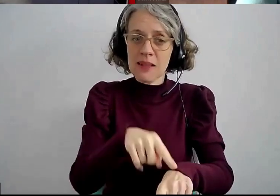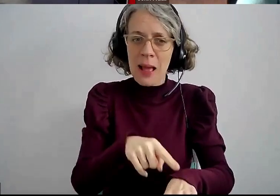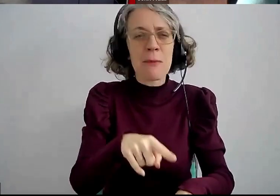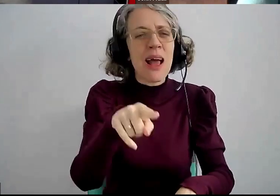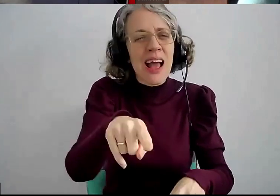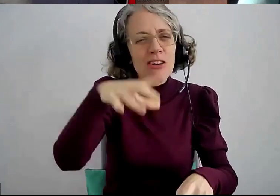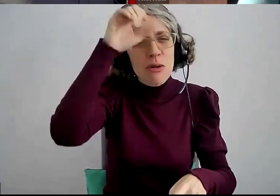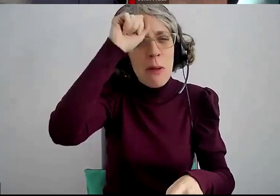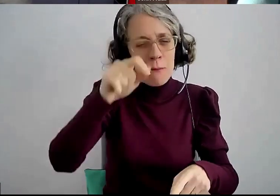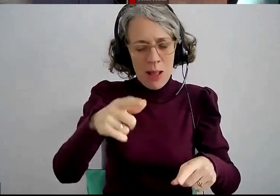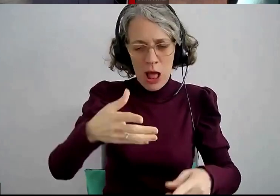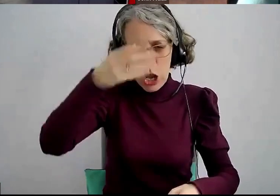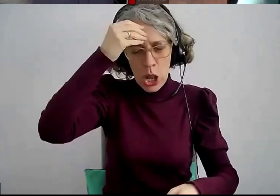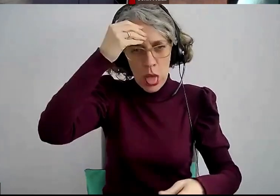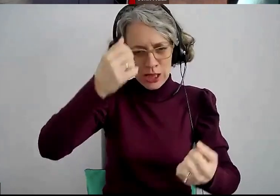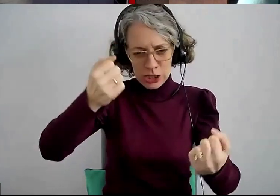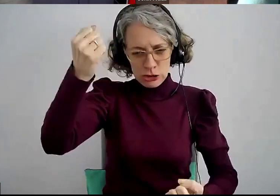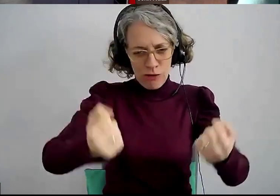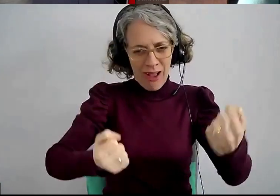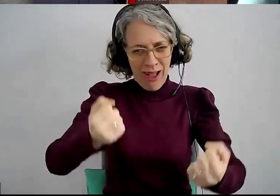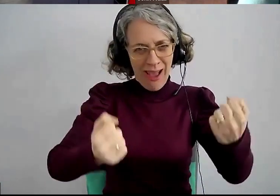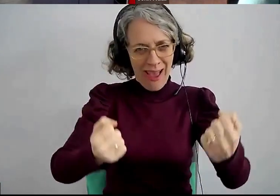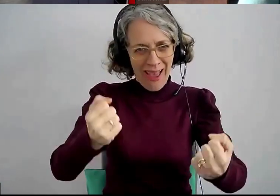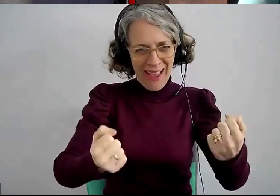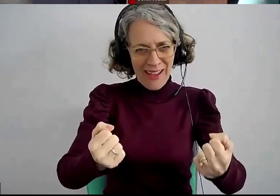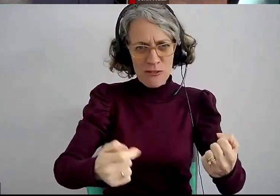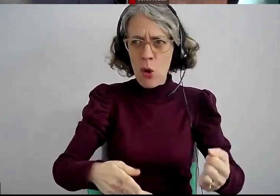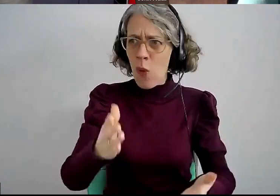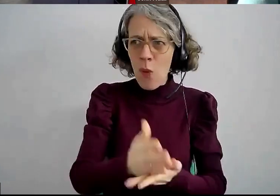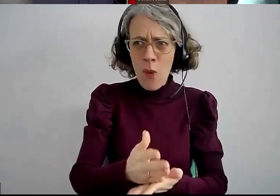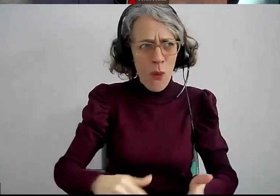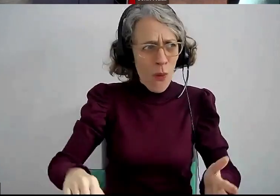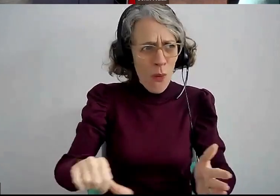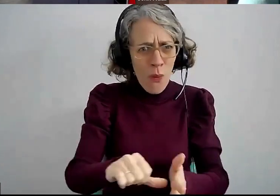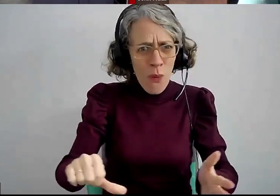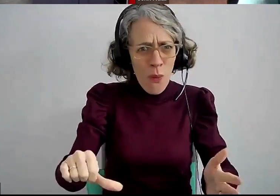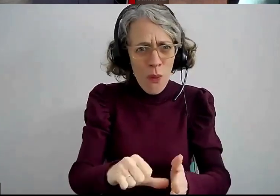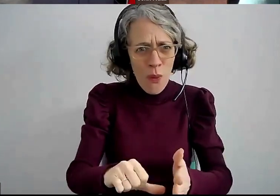to drive a car, how difficult it is. You needed